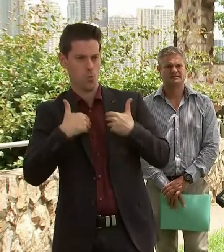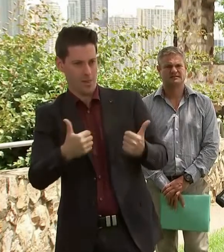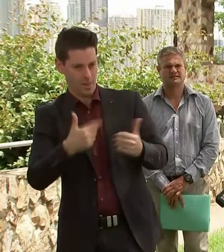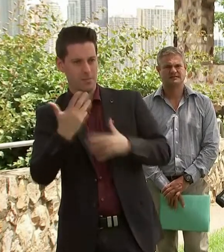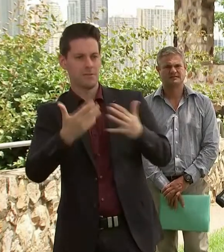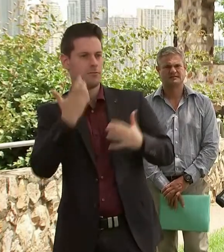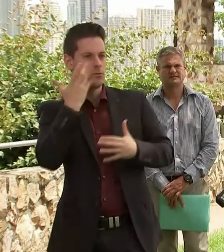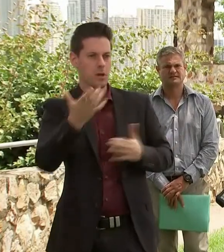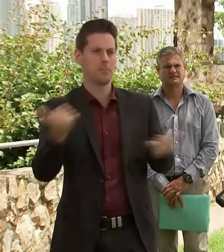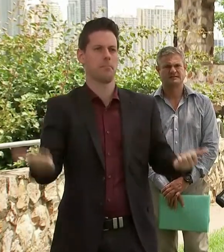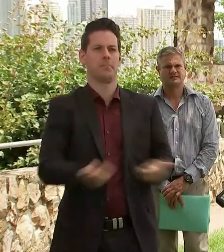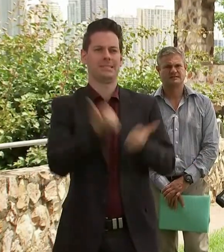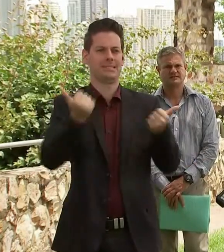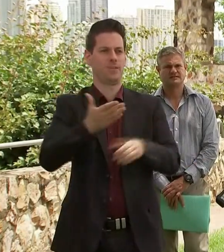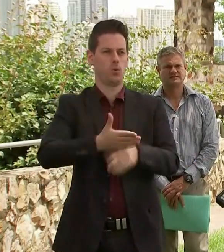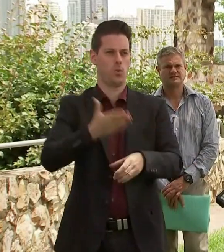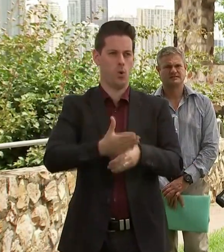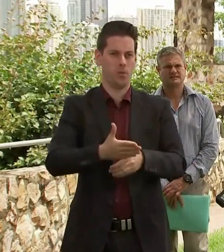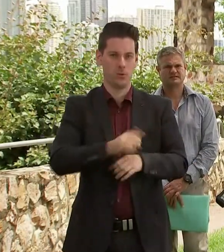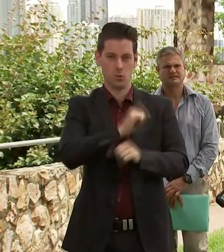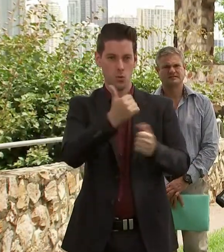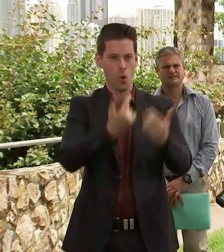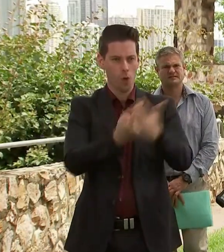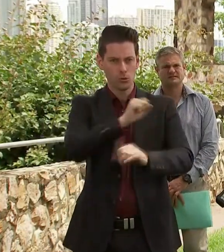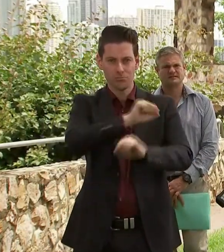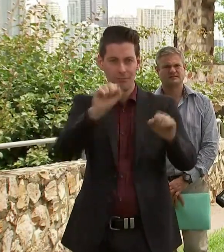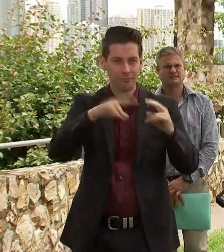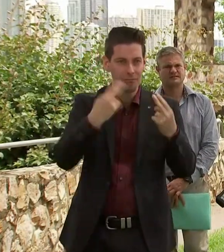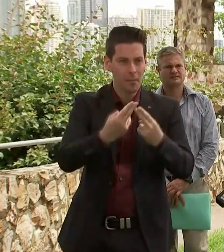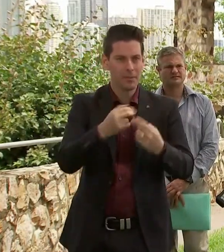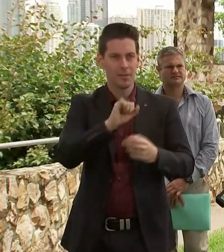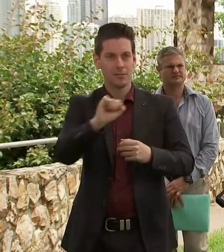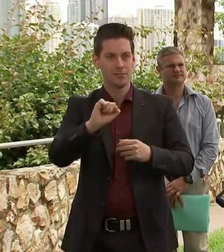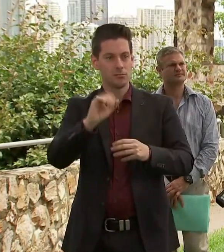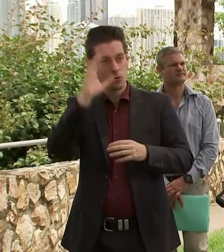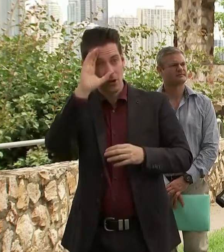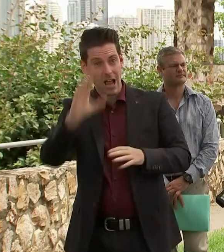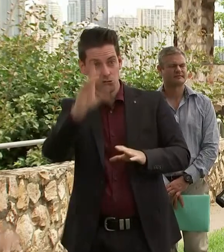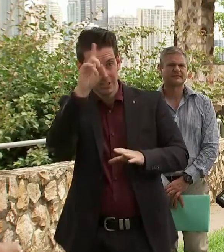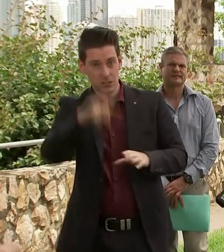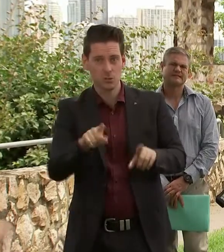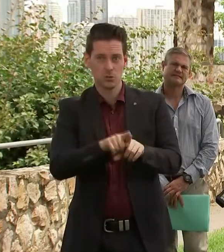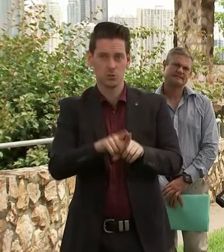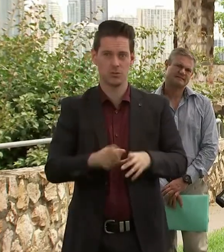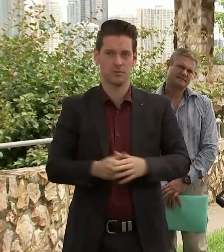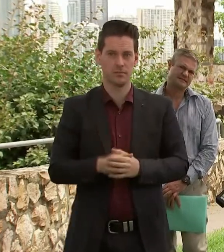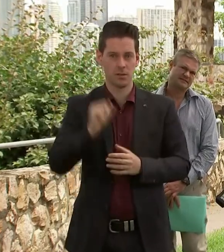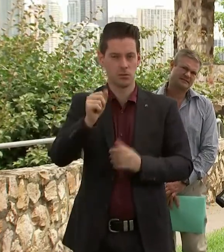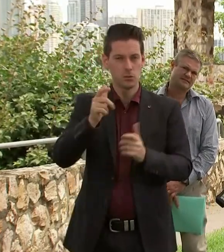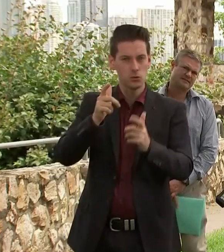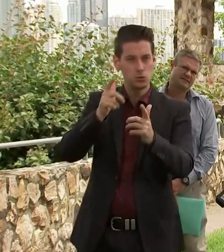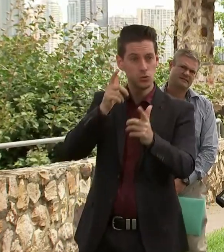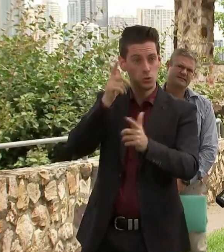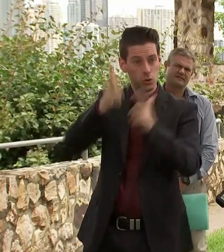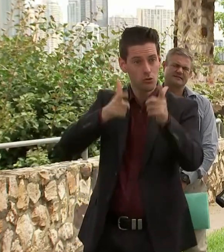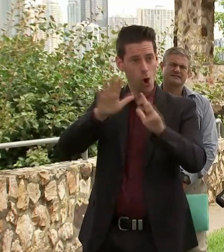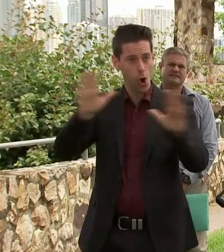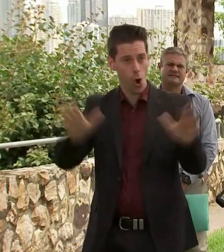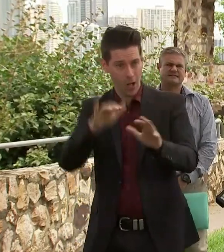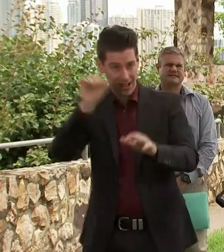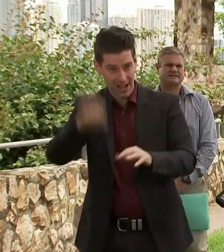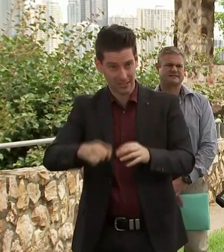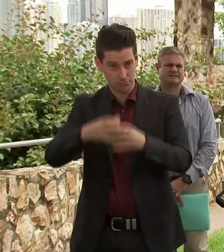for opportunities for families, for individuals, and for regional communities as well. What industries do you expect to see